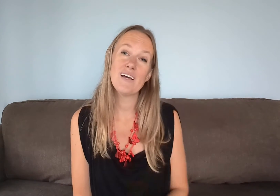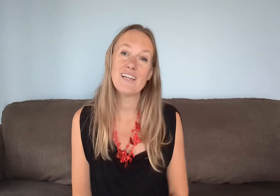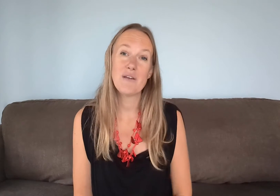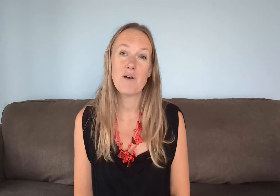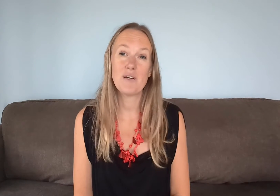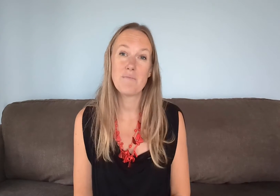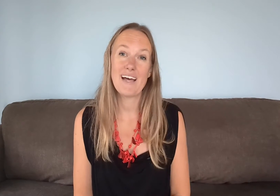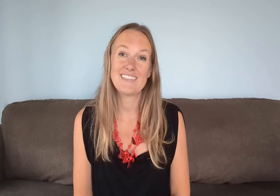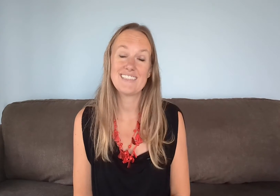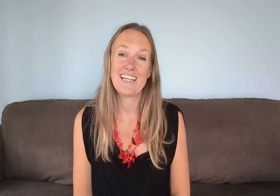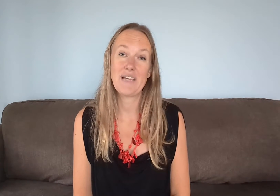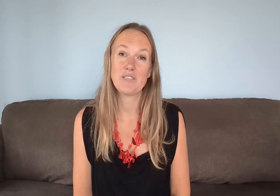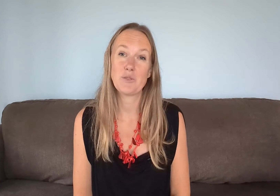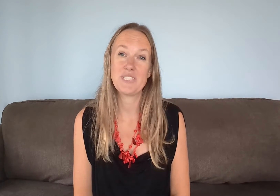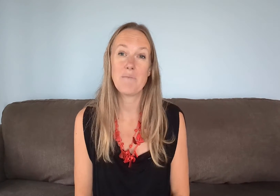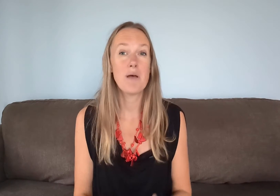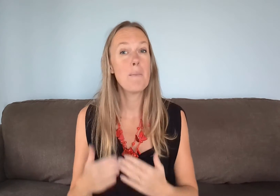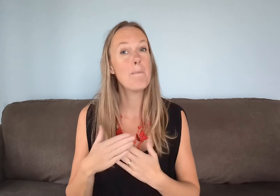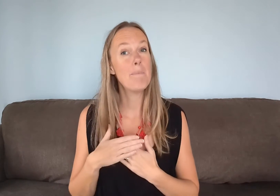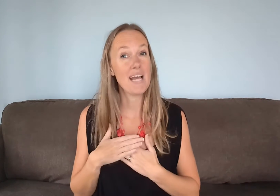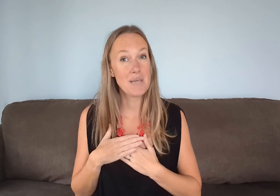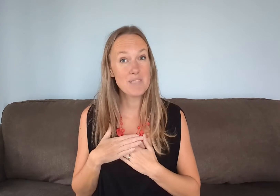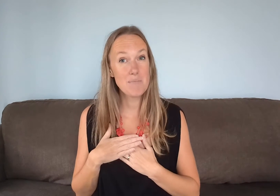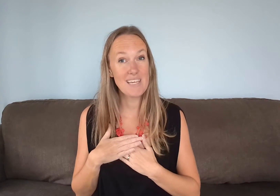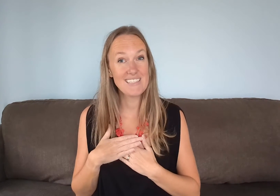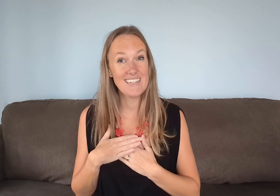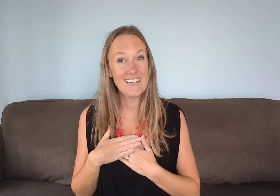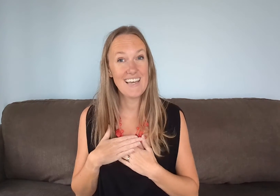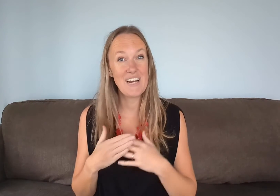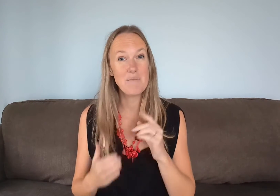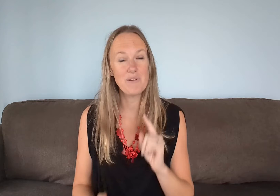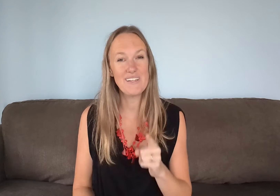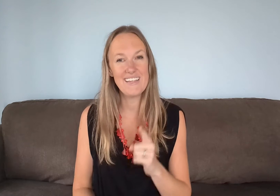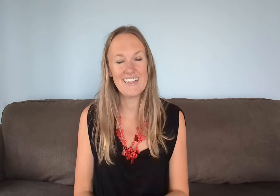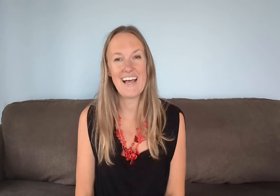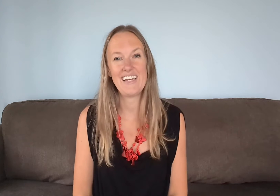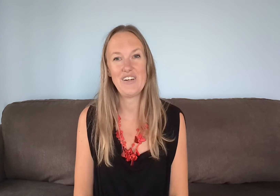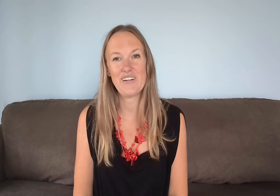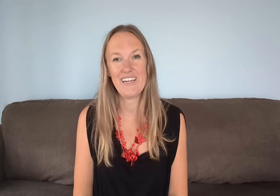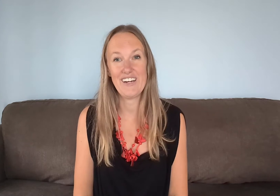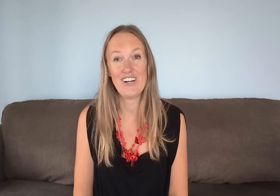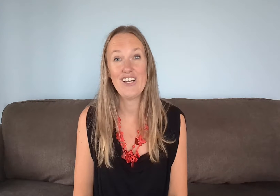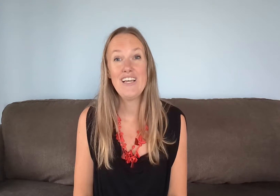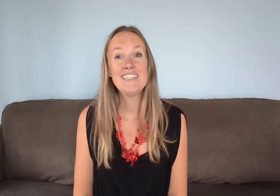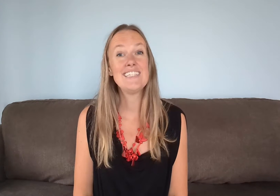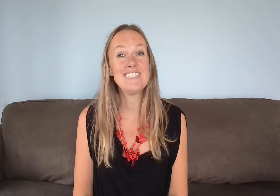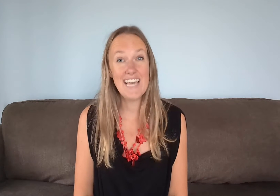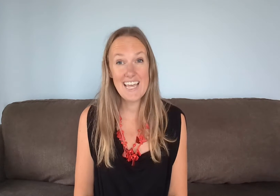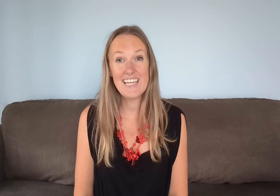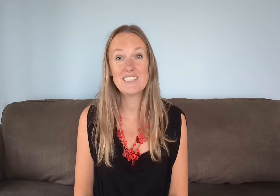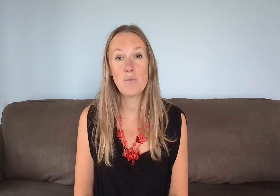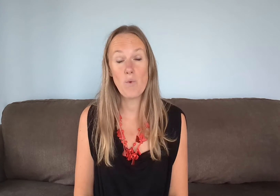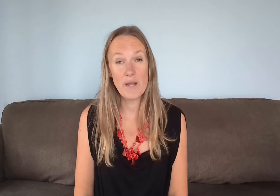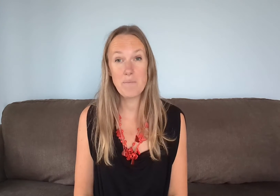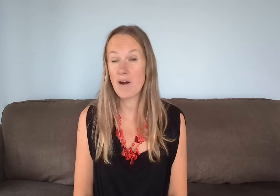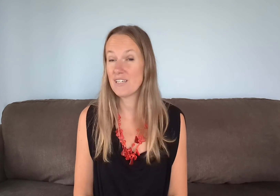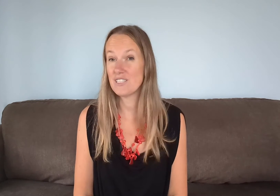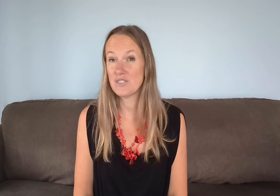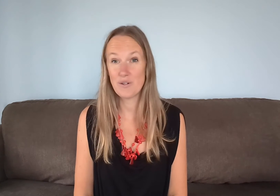everyone, and welcome back to Sign Language Worship. My name is Mandy, and I'm really glad you're here. Today is a one-part